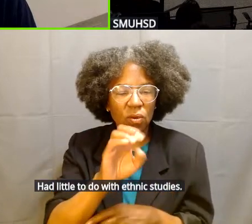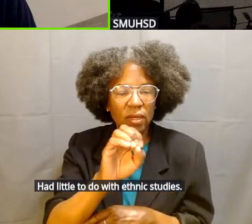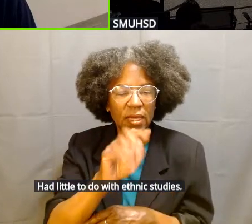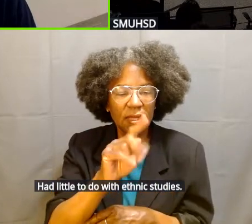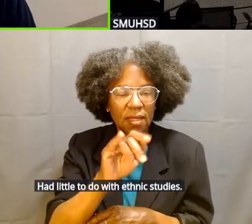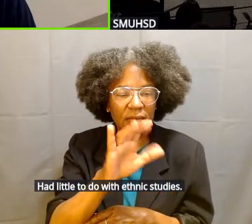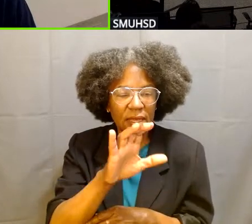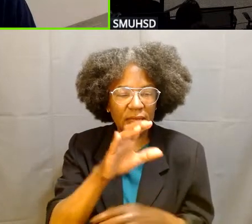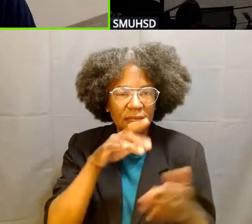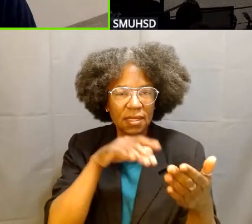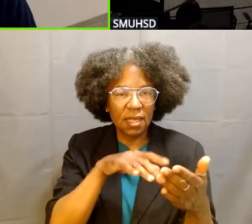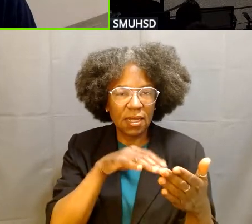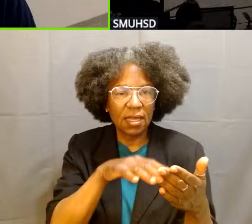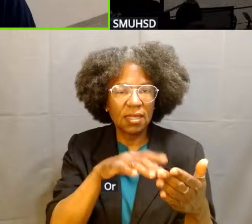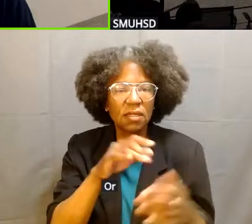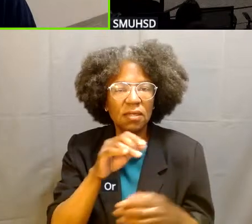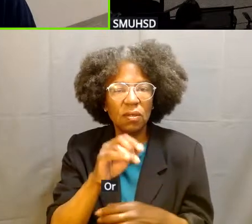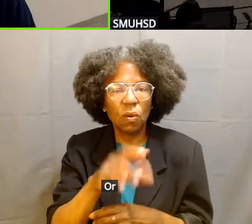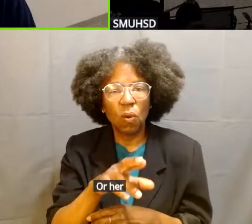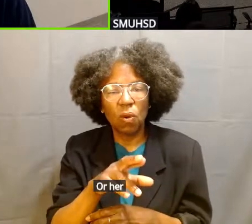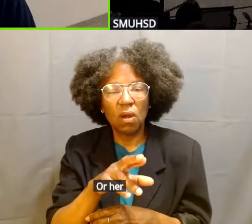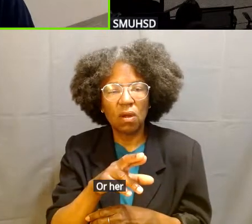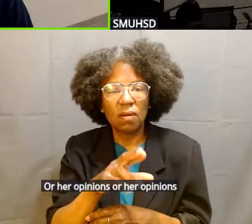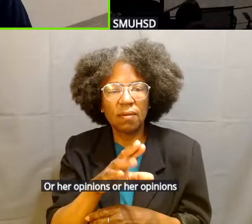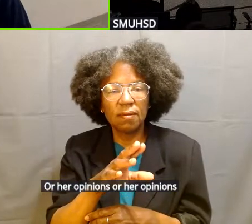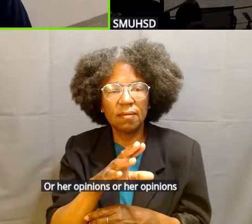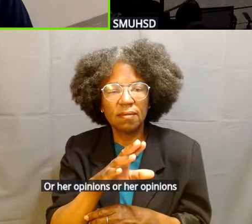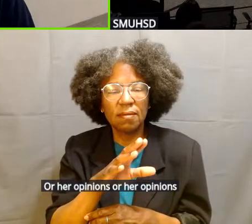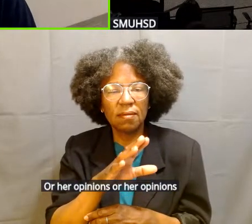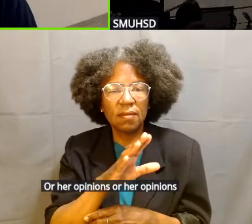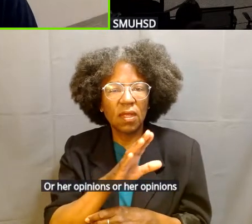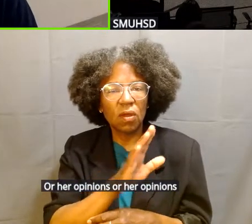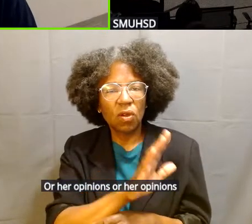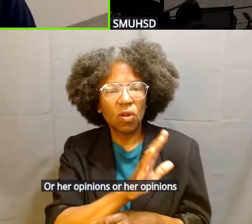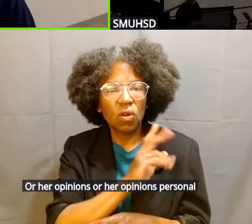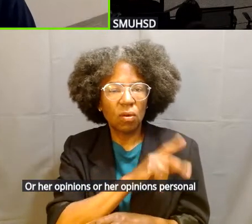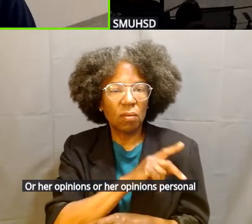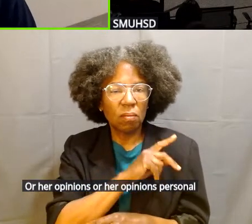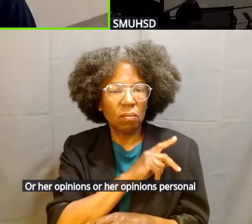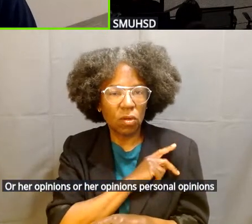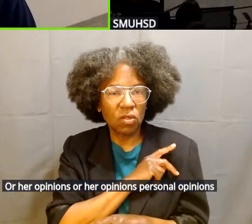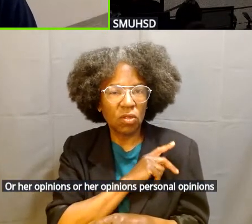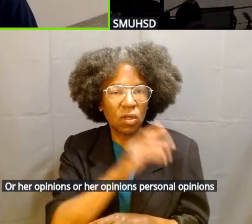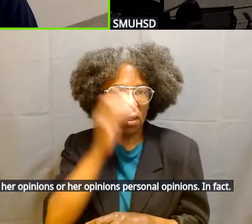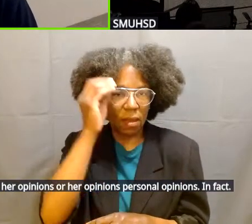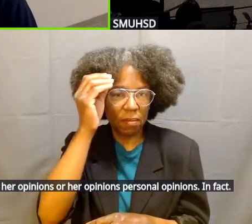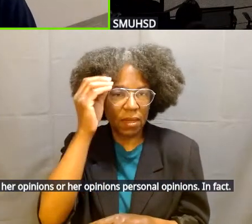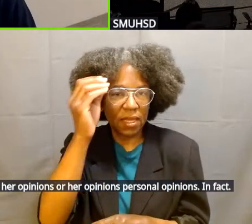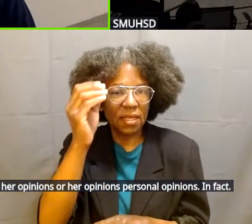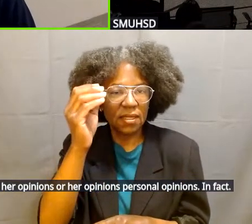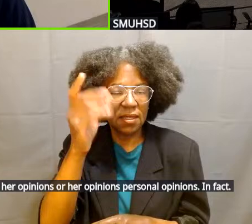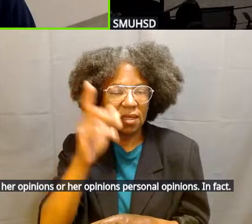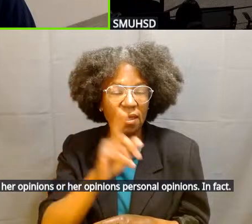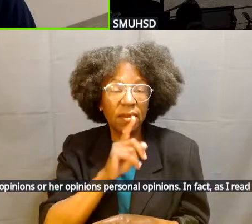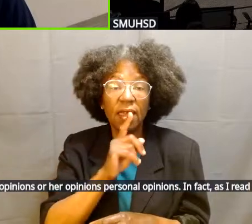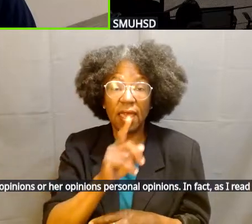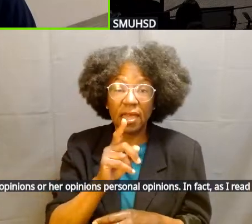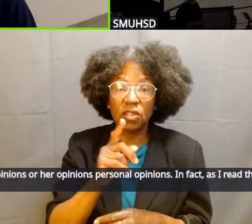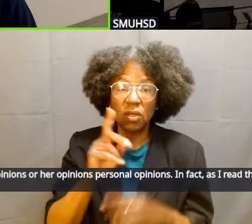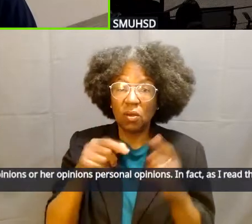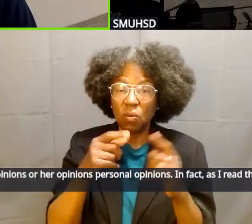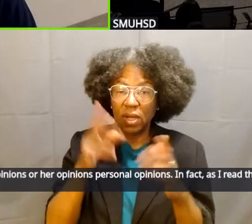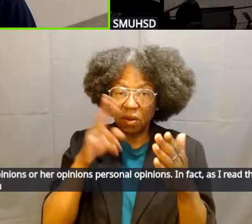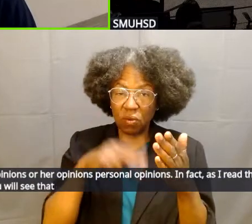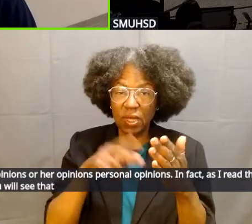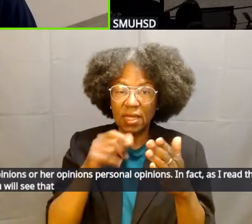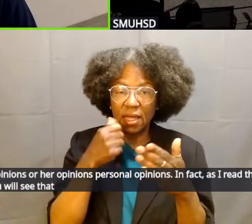or her opinions, personal opinions. In fact, as I read the letter, you will see